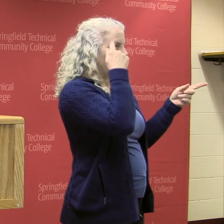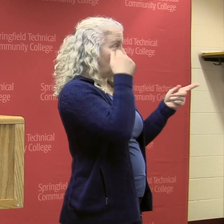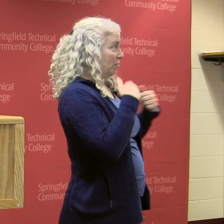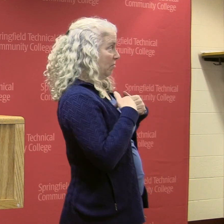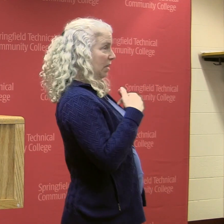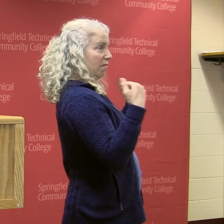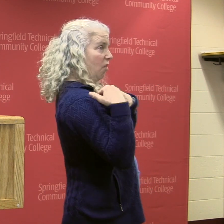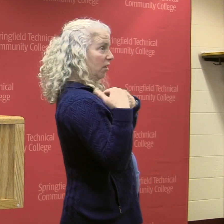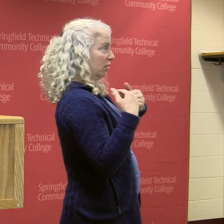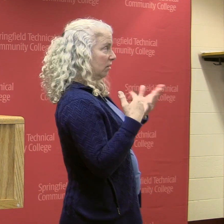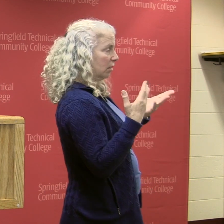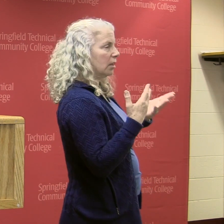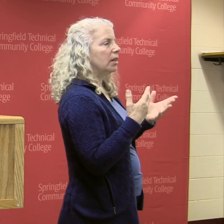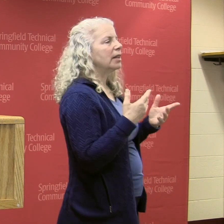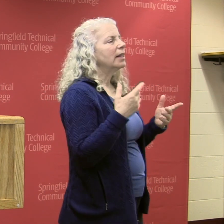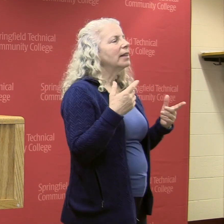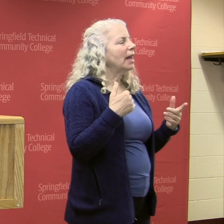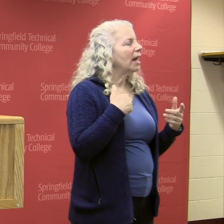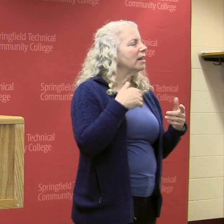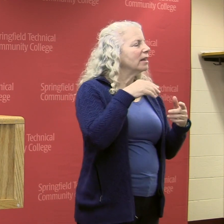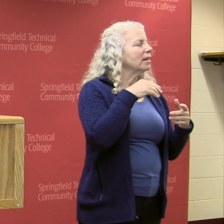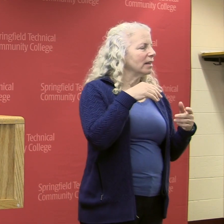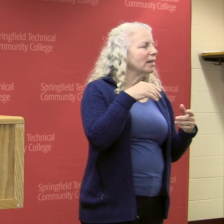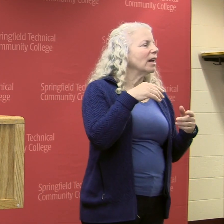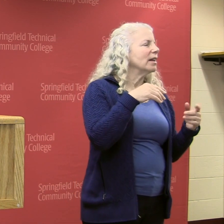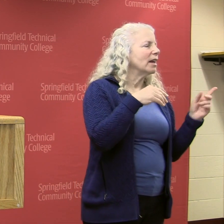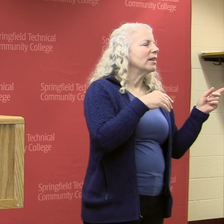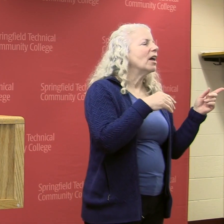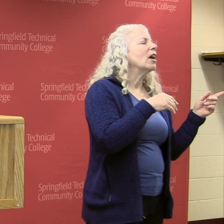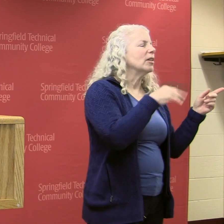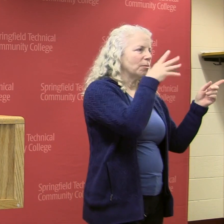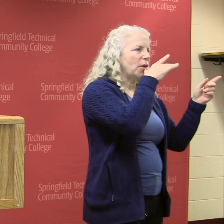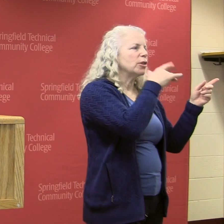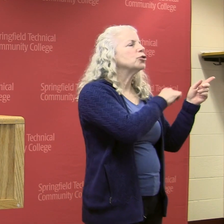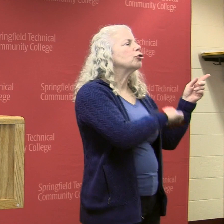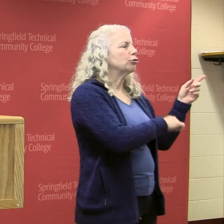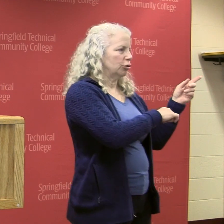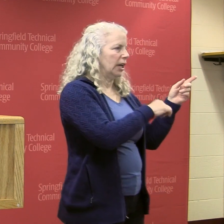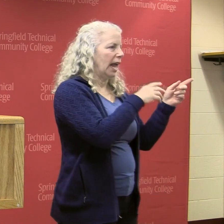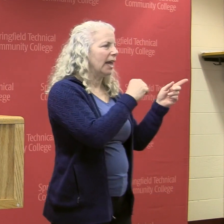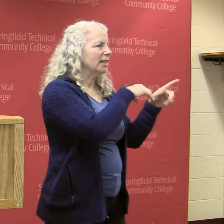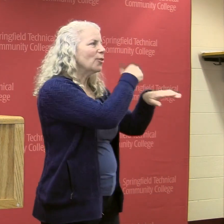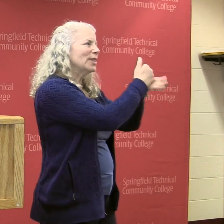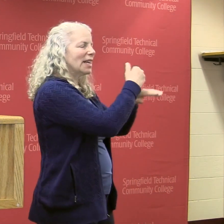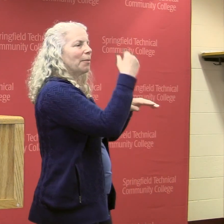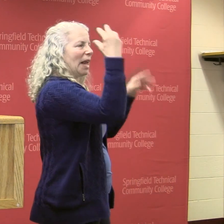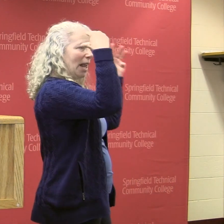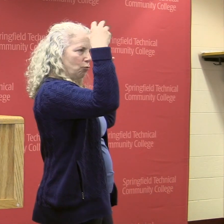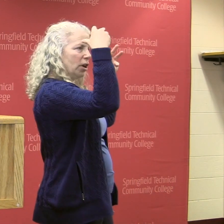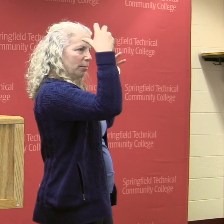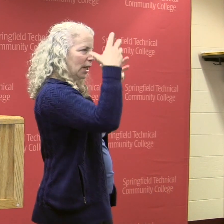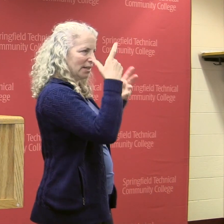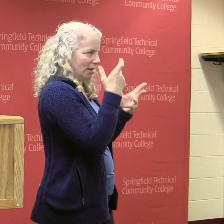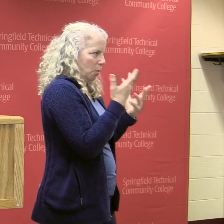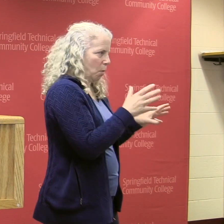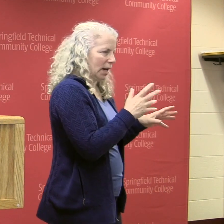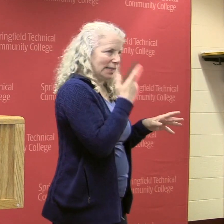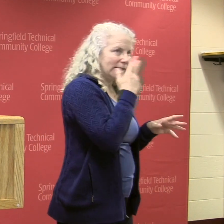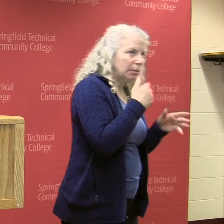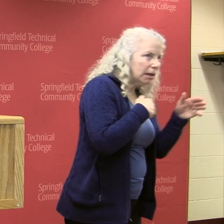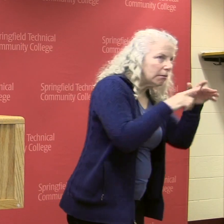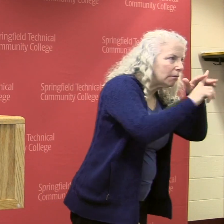They ended up putting cameras in my house. I went back to my house and it was more strict. I was making bad